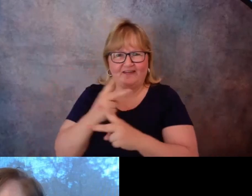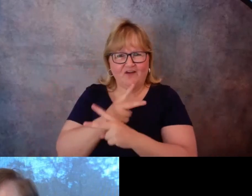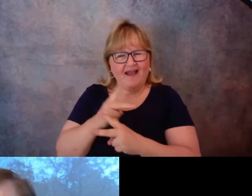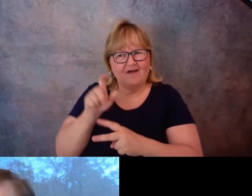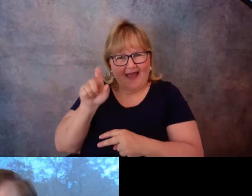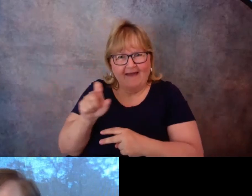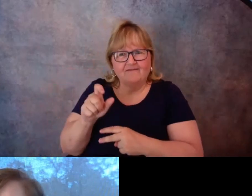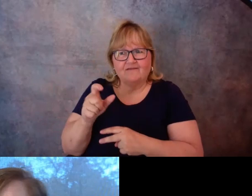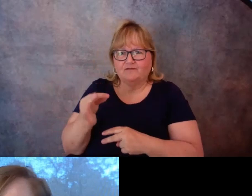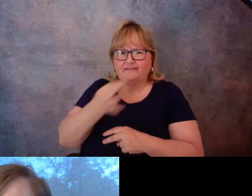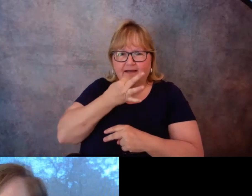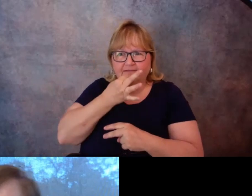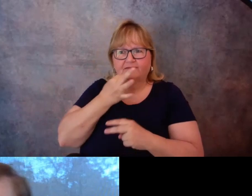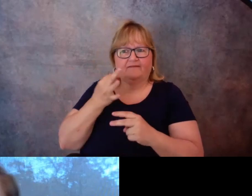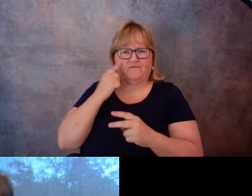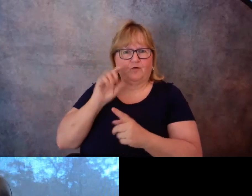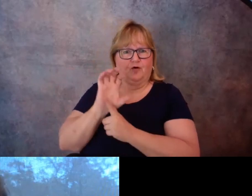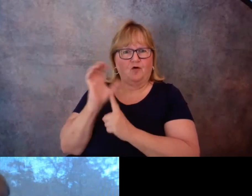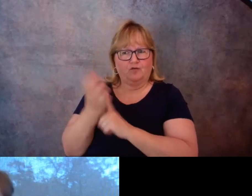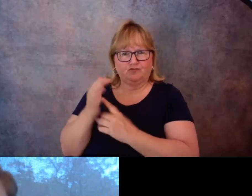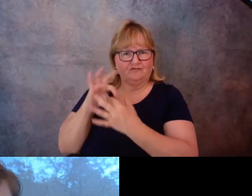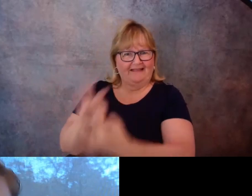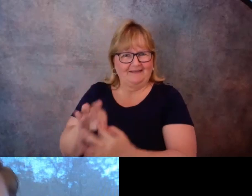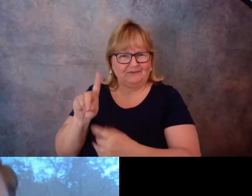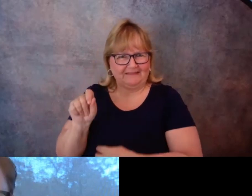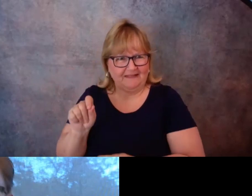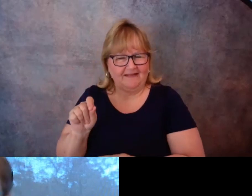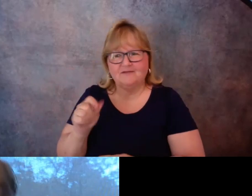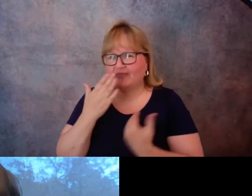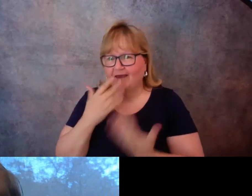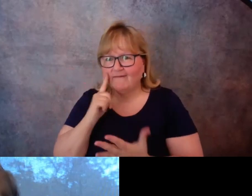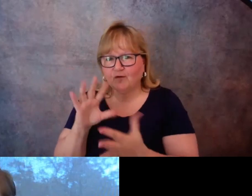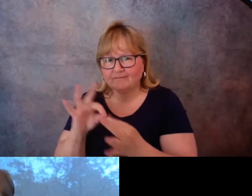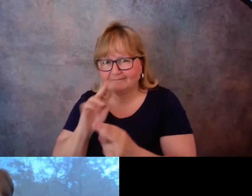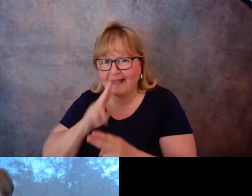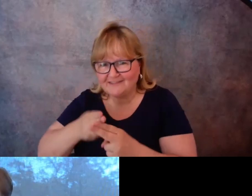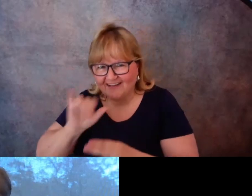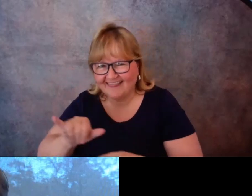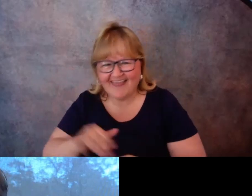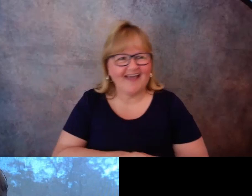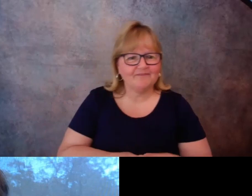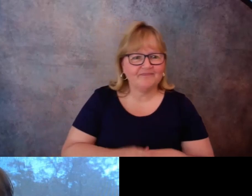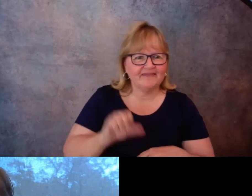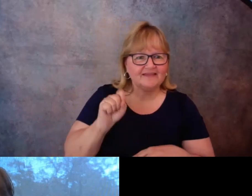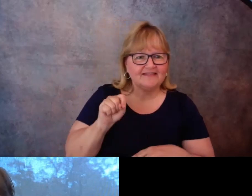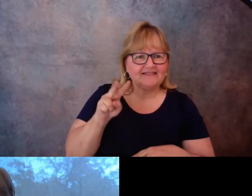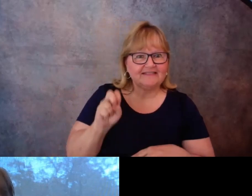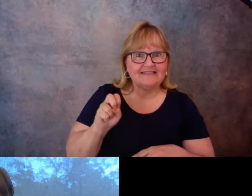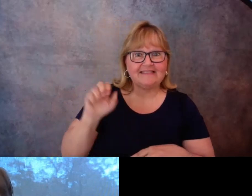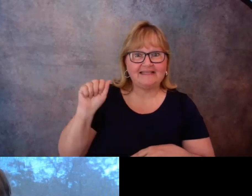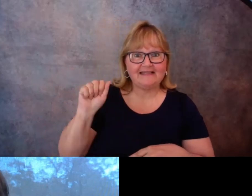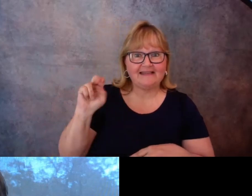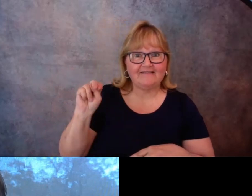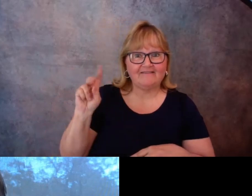needed within so many professional careers. And so thank you for alluding to that. There was a question by Steve Anderson from